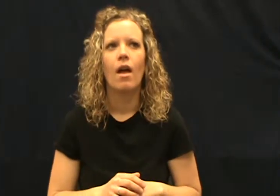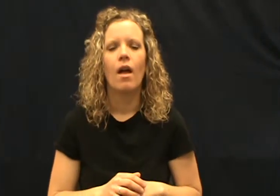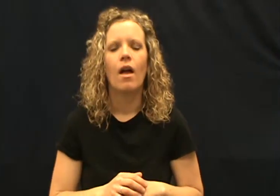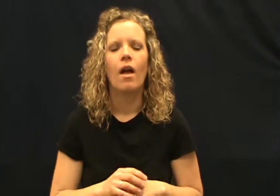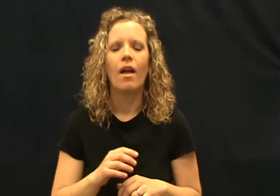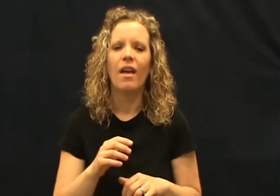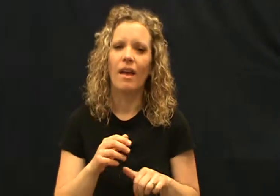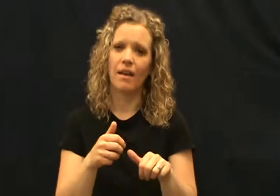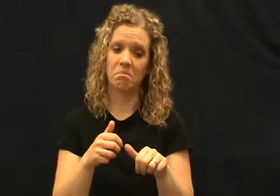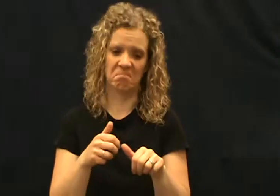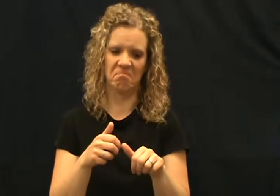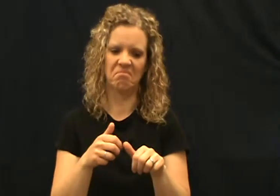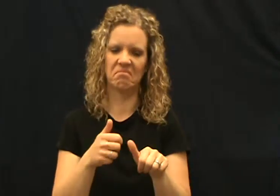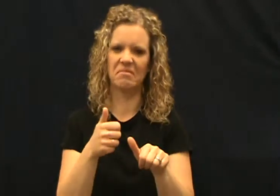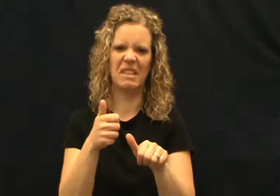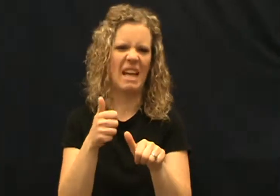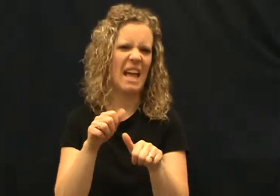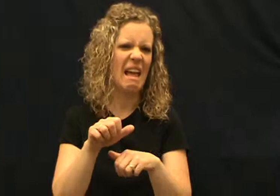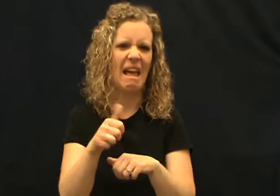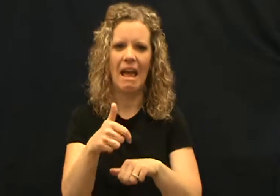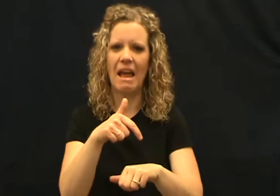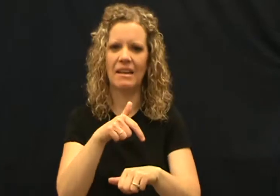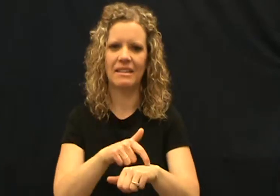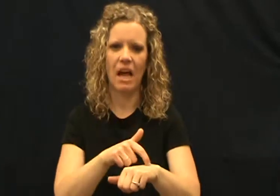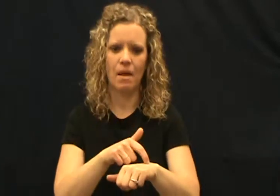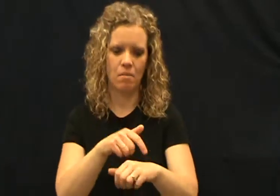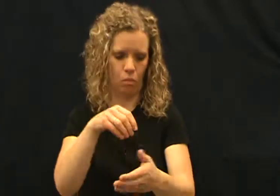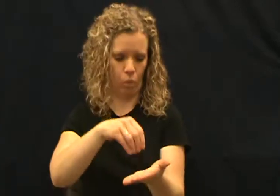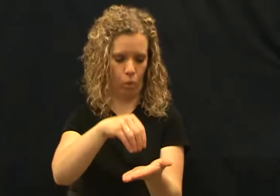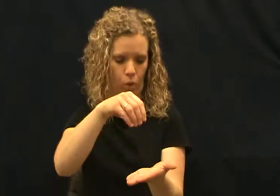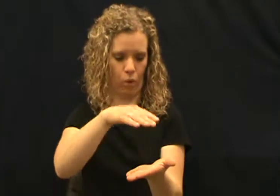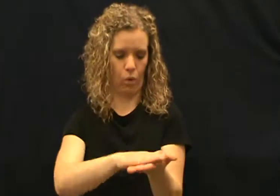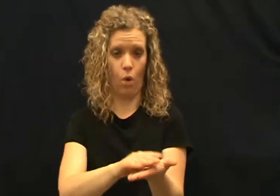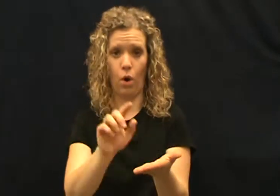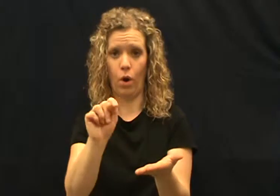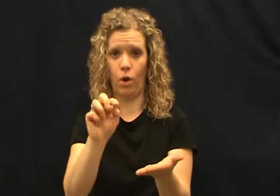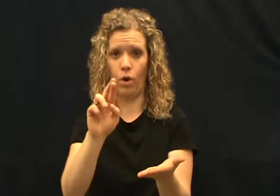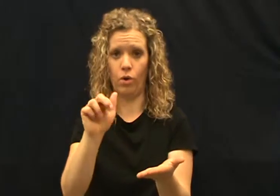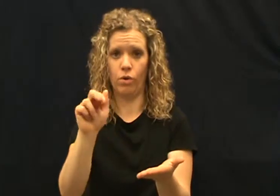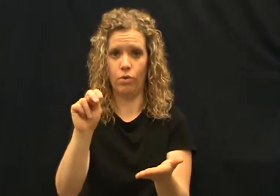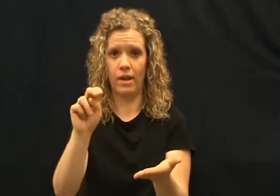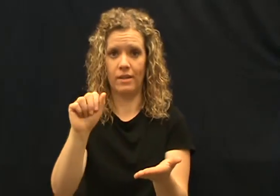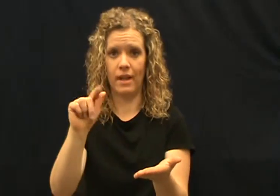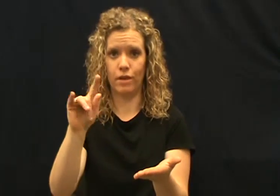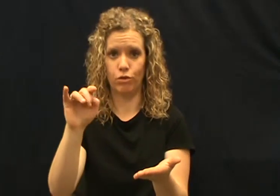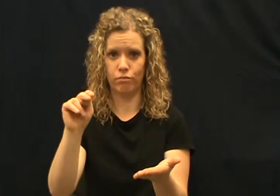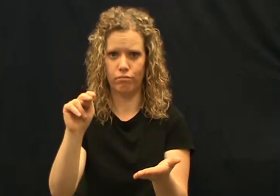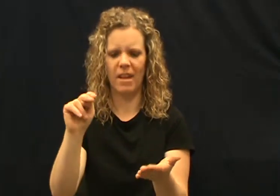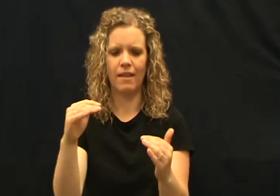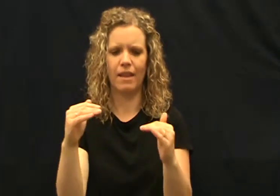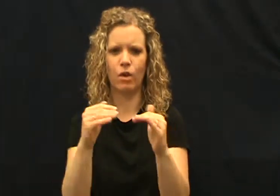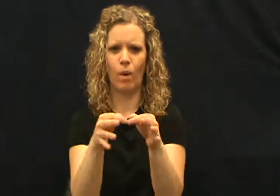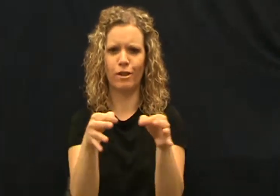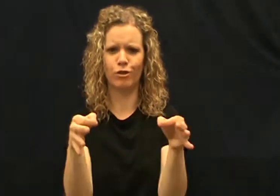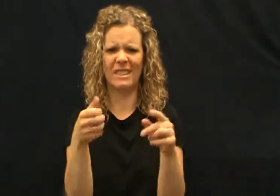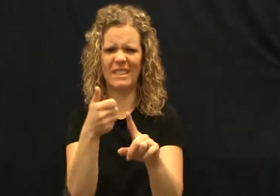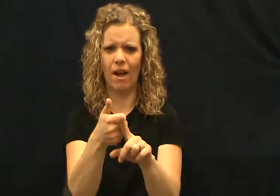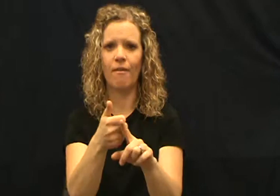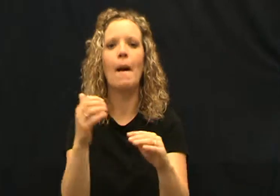every transaction, every time a transaction's been recorded, that equation is still going to be in balance. Each